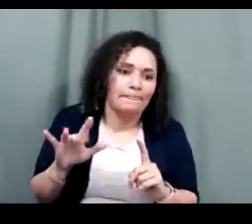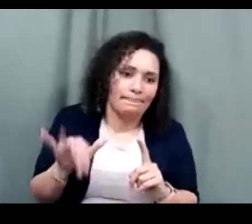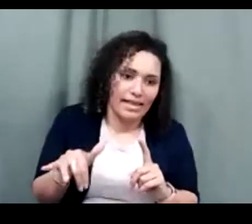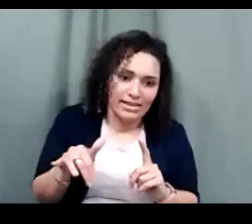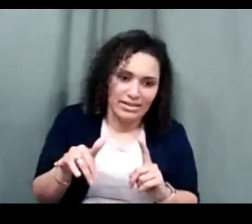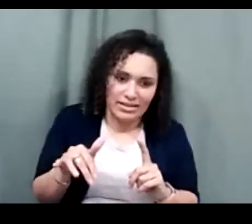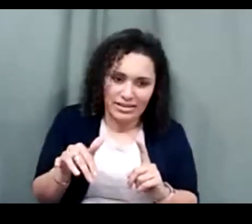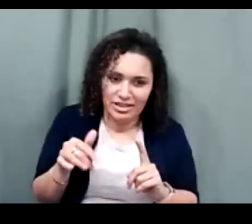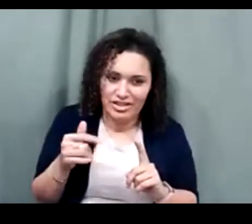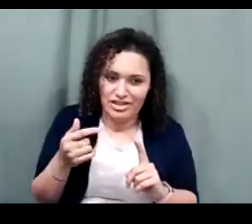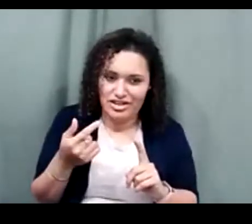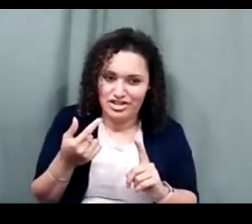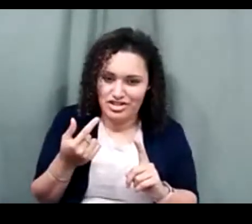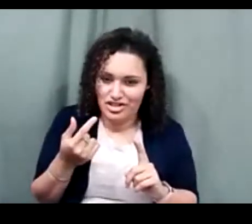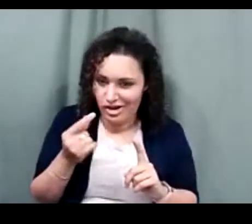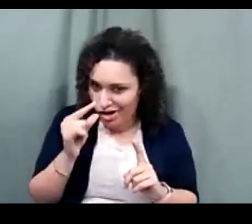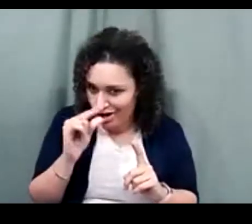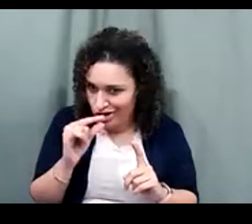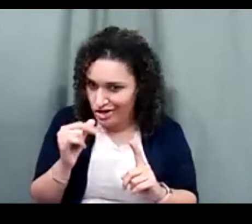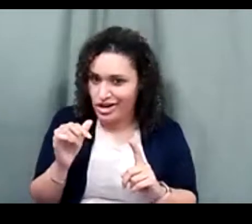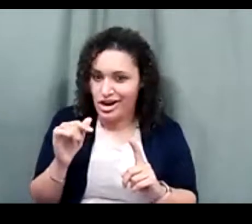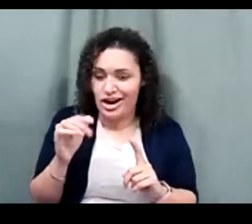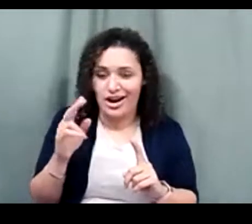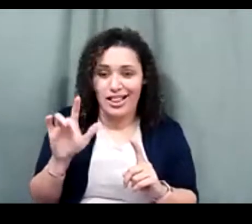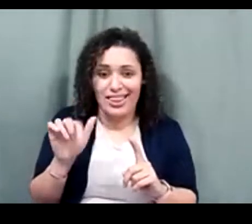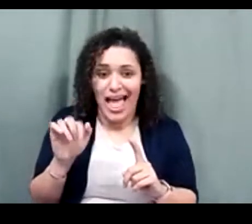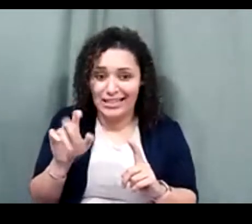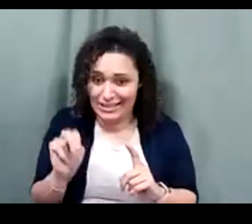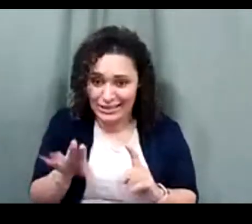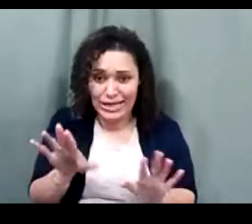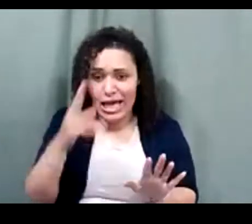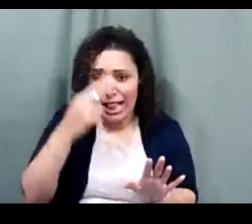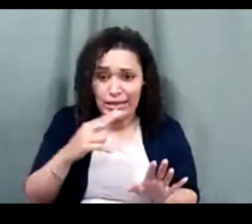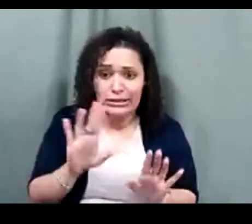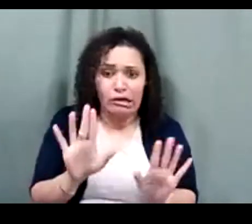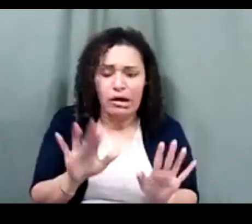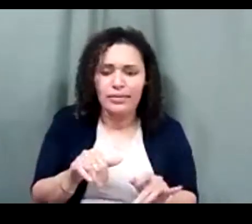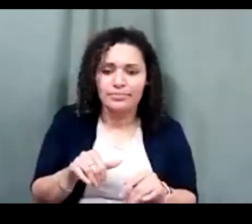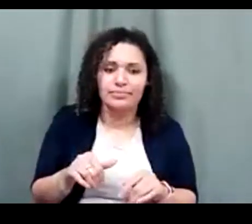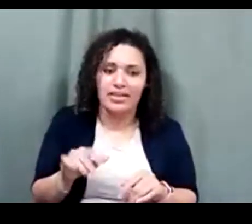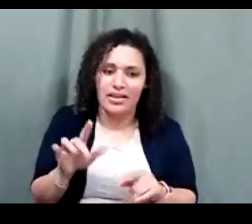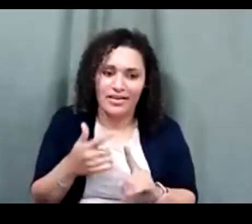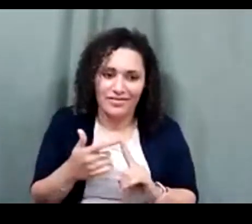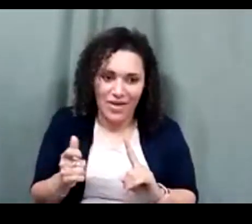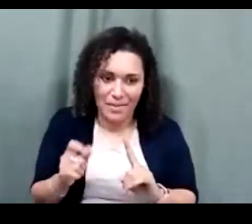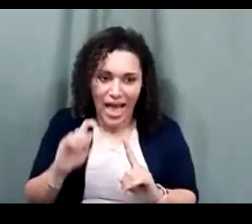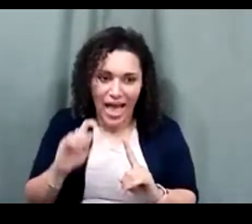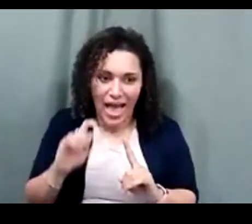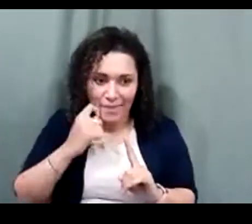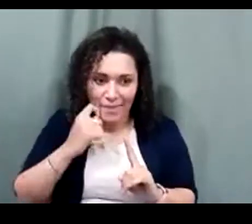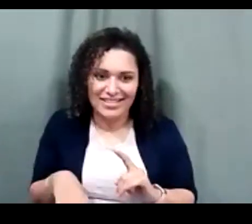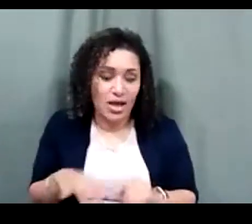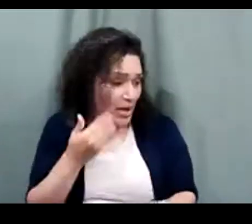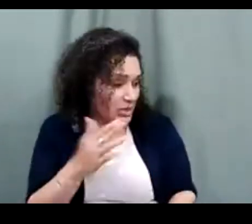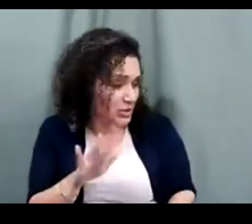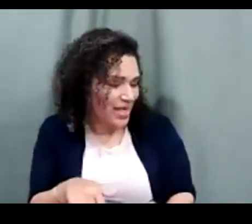Greek or Latin word for apple. It's the same root. And if you think of like, stick with the